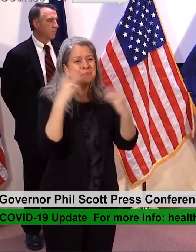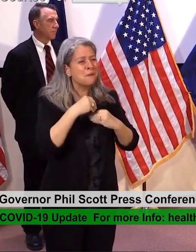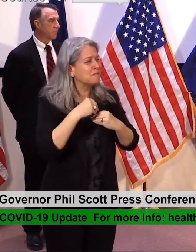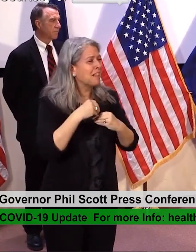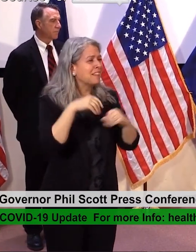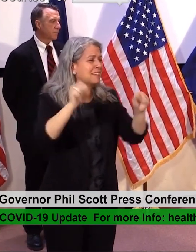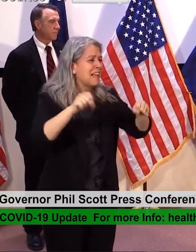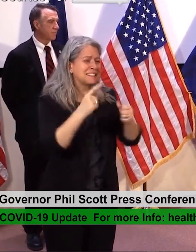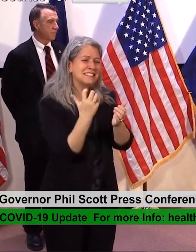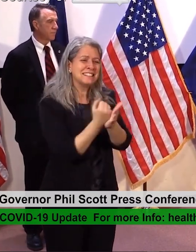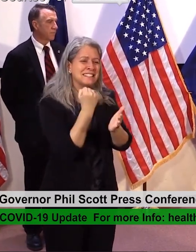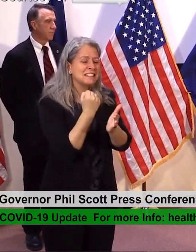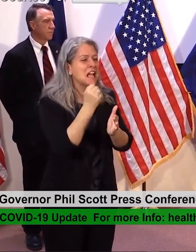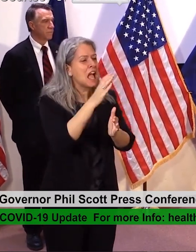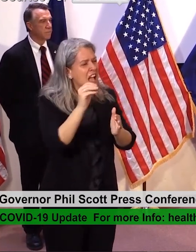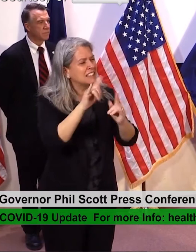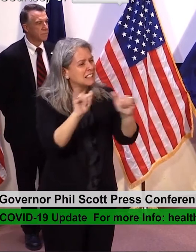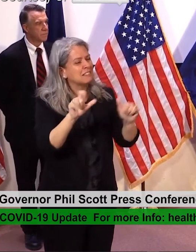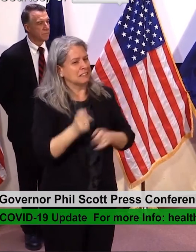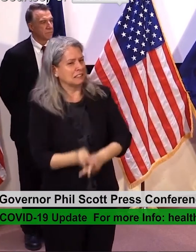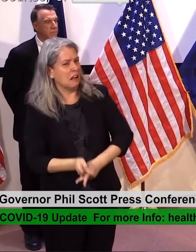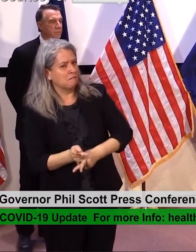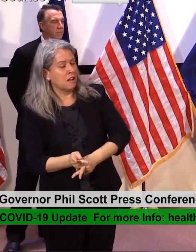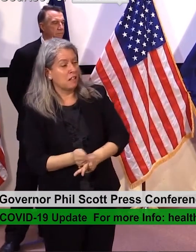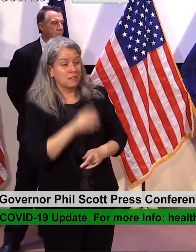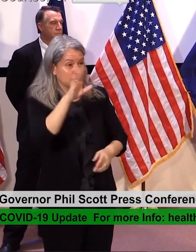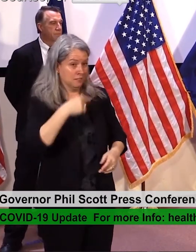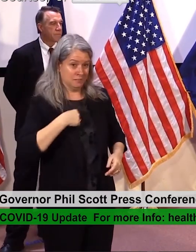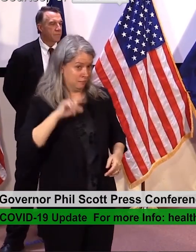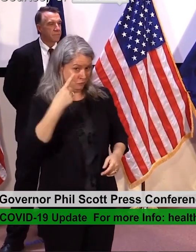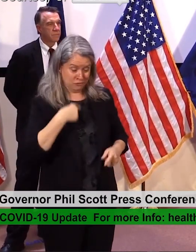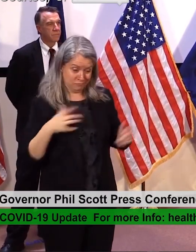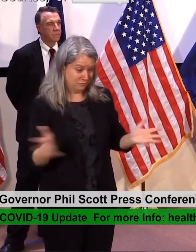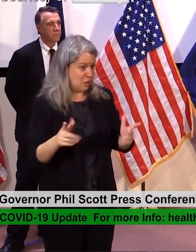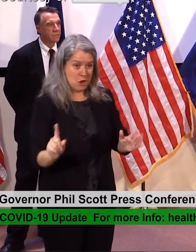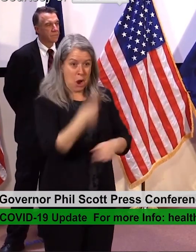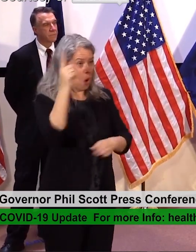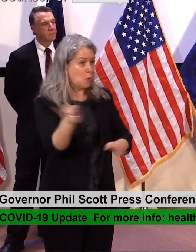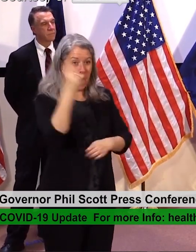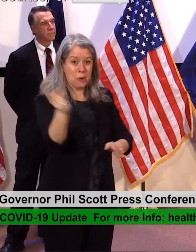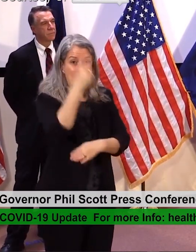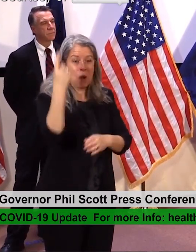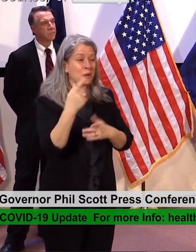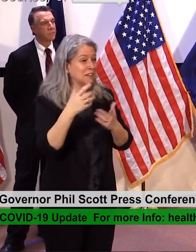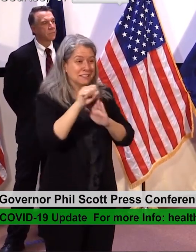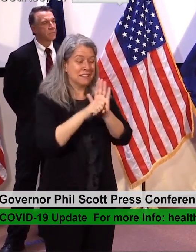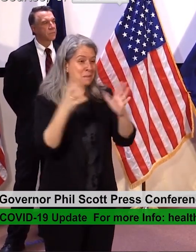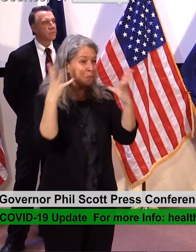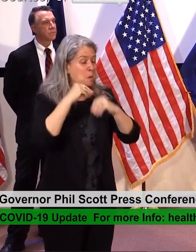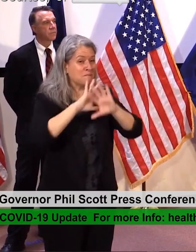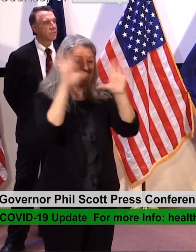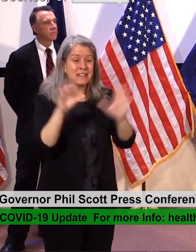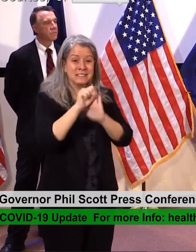thoughtful about all of this. Under normal circumstances, I'd be the first person to encourage everyone to discover all that our state, and in